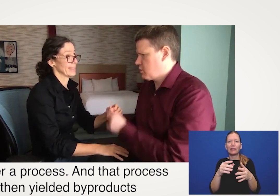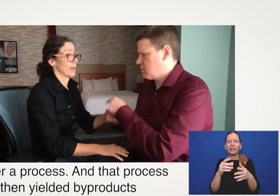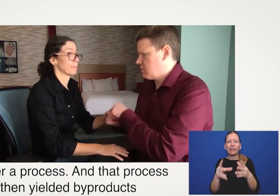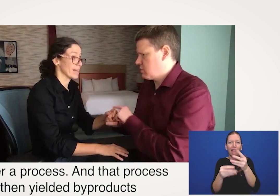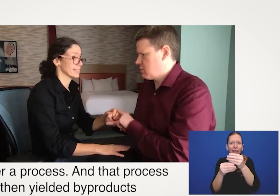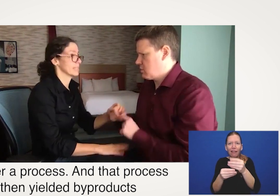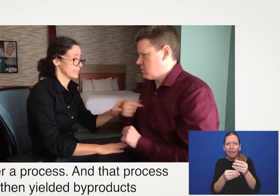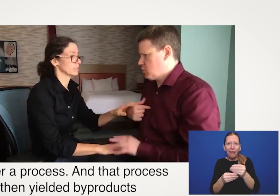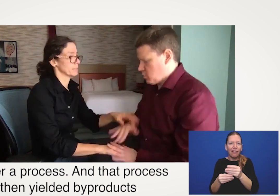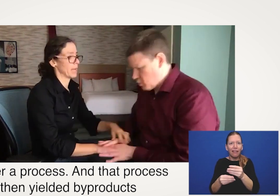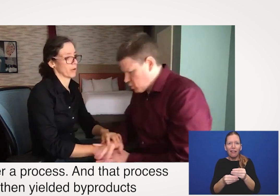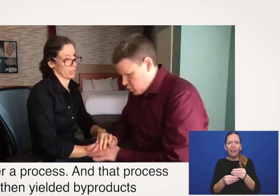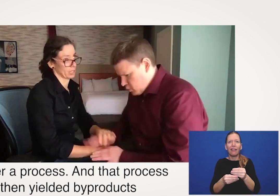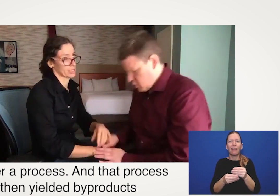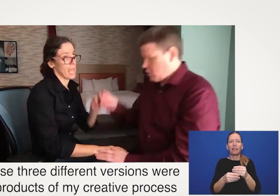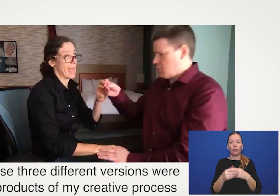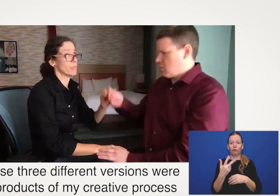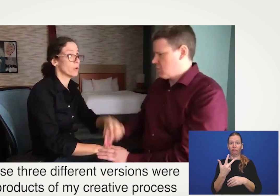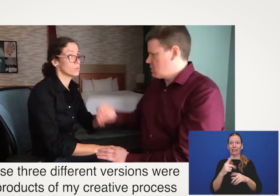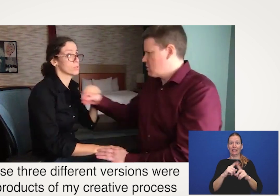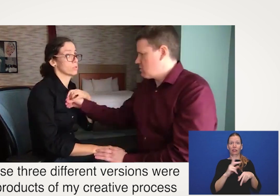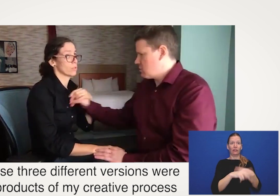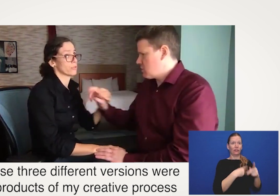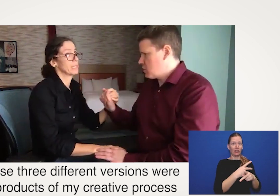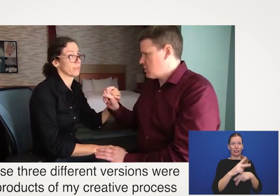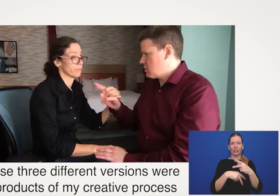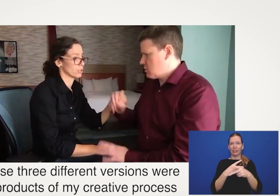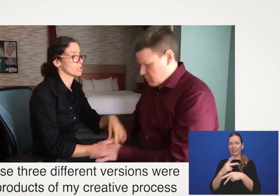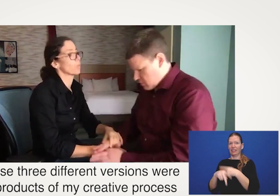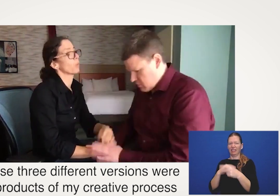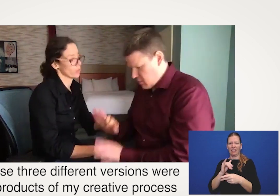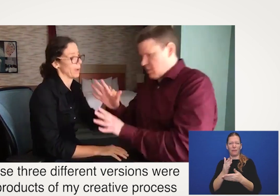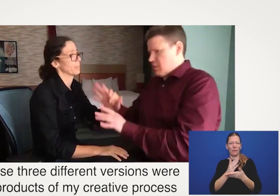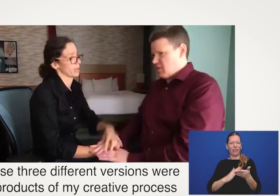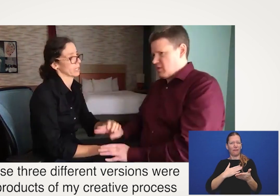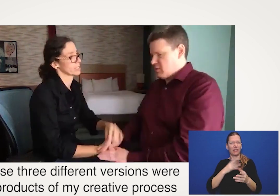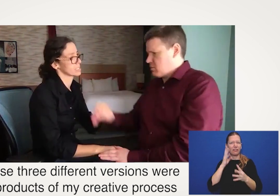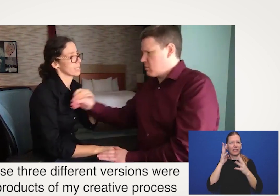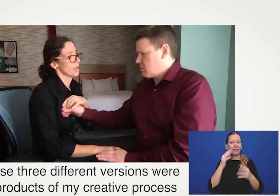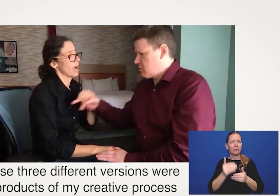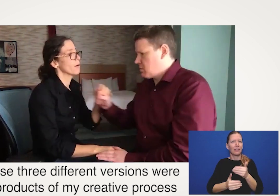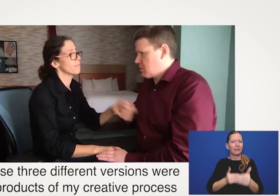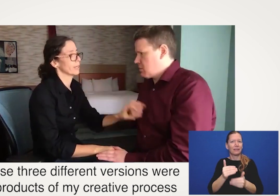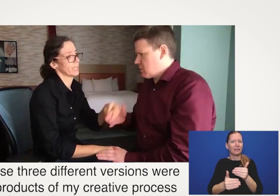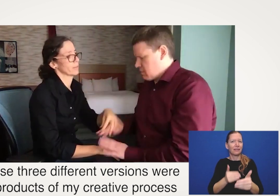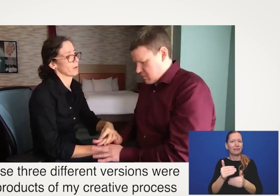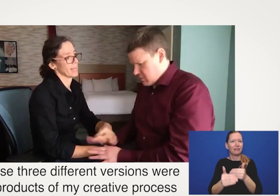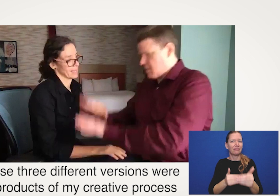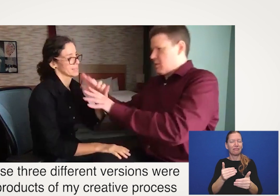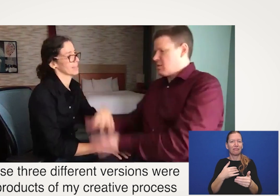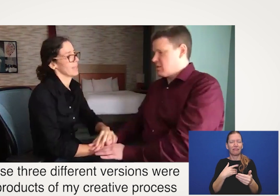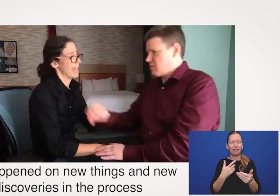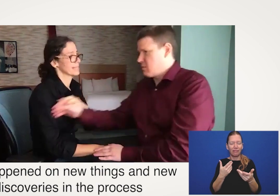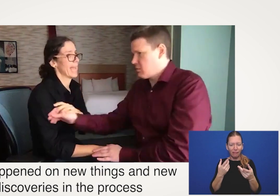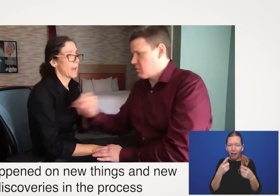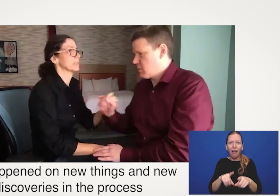And that process then yielded byproducts. And those three different versions were the byproducts of my creative